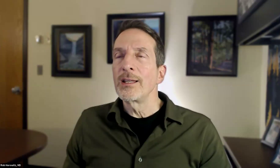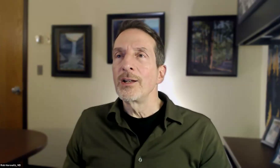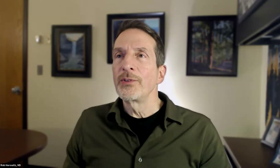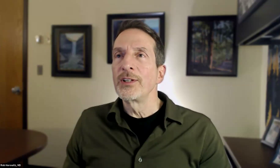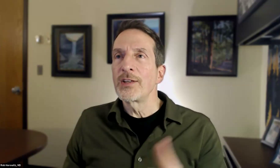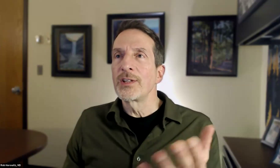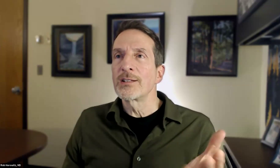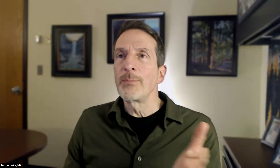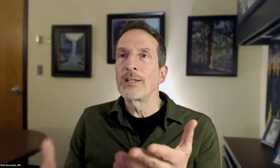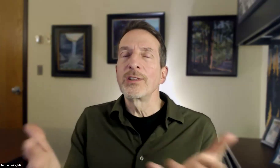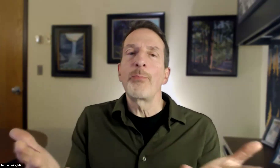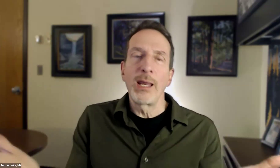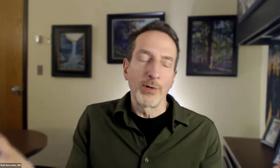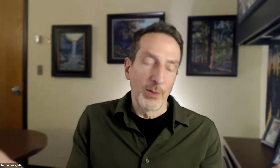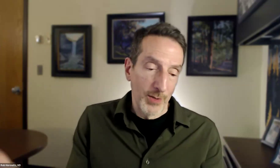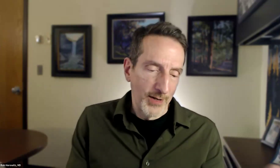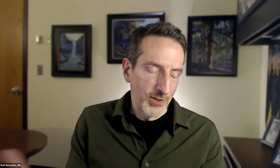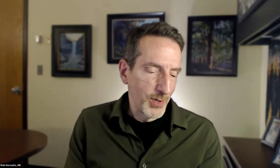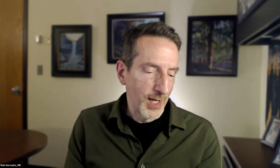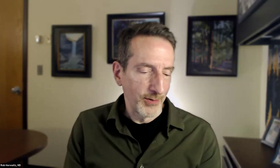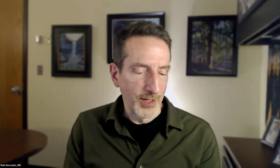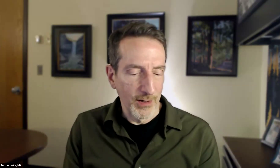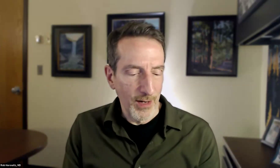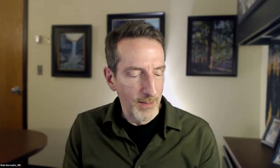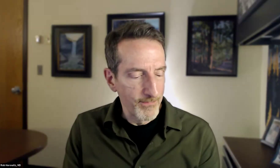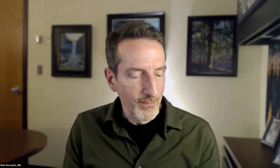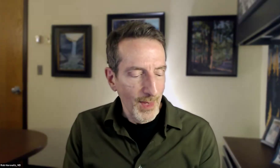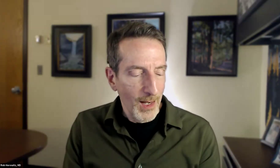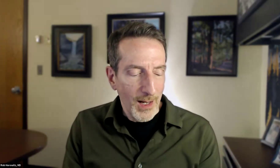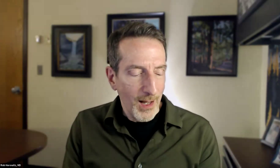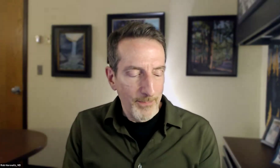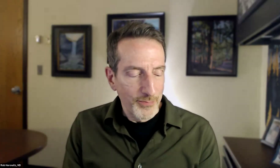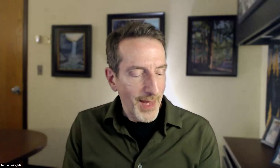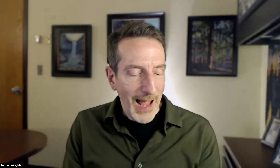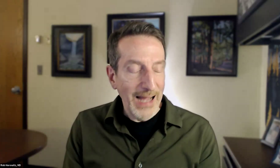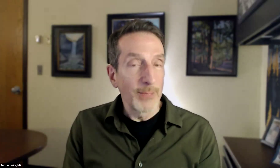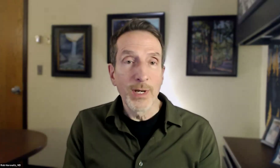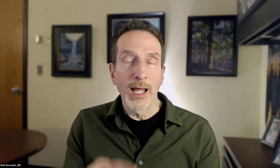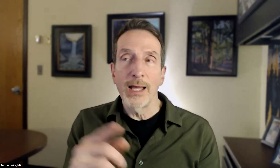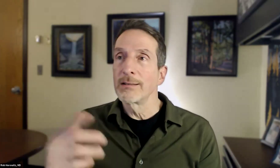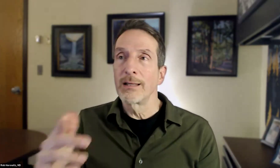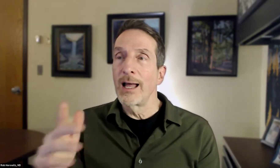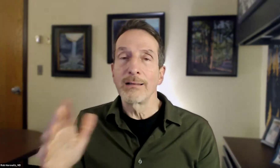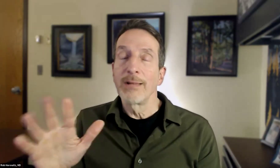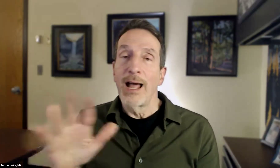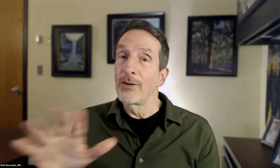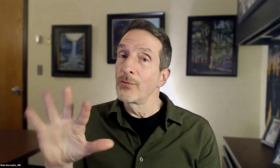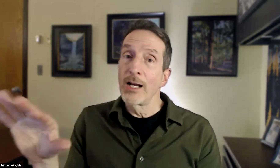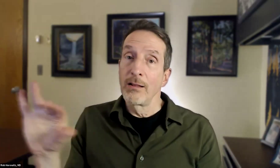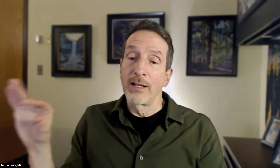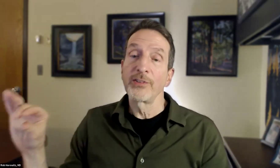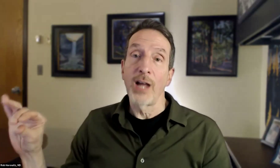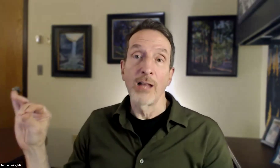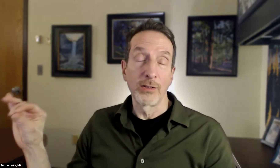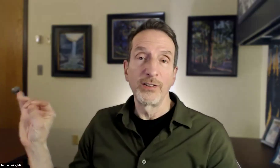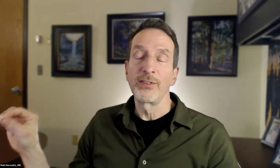So, it's interesting. As I mentioned, the paper that we're about to put out there, um, I am not, I don't